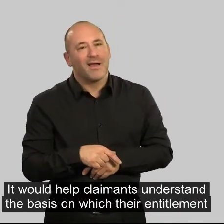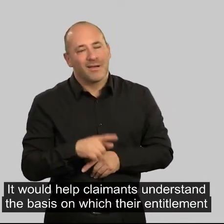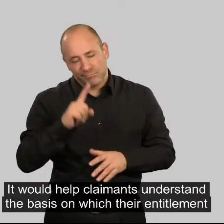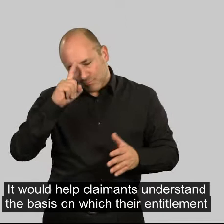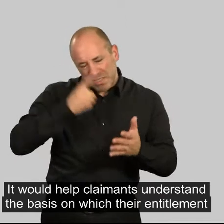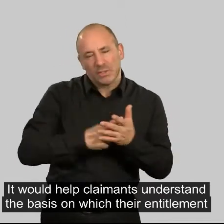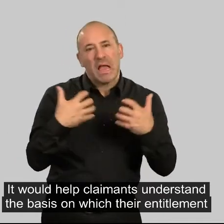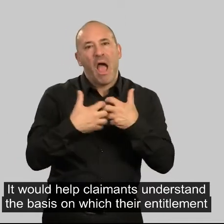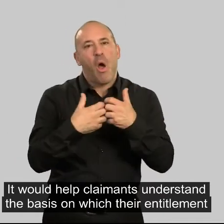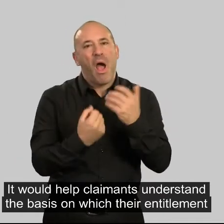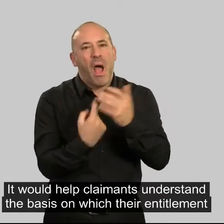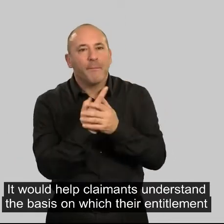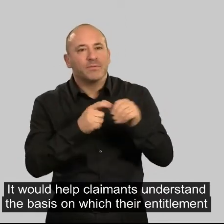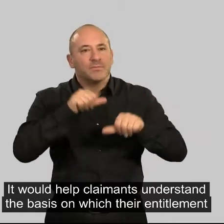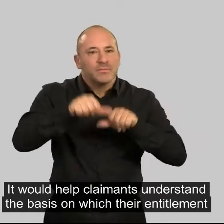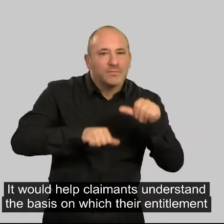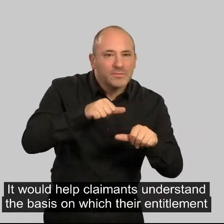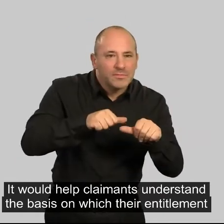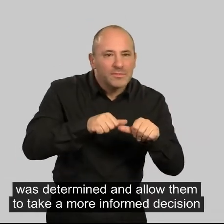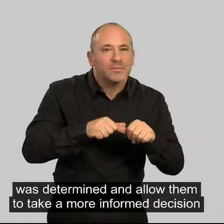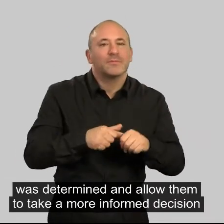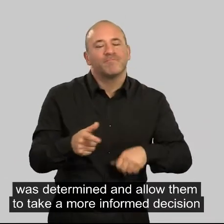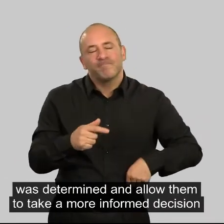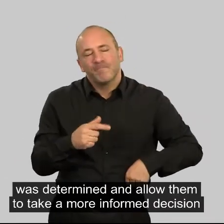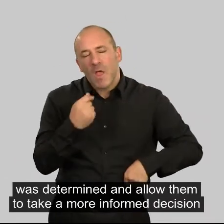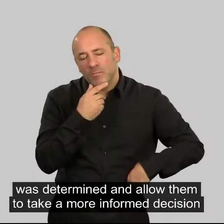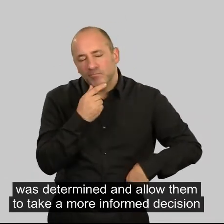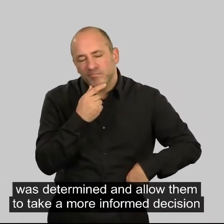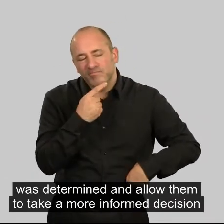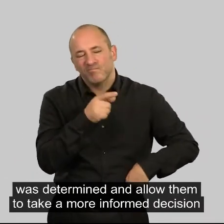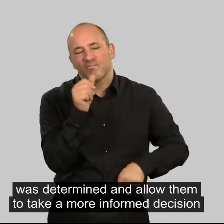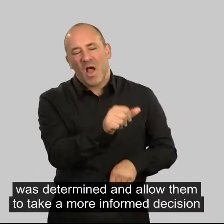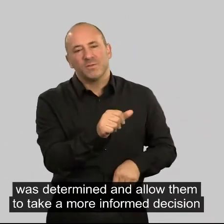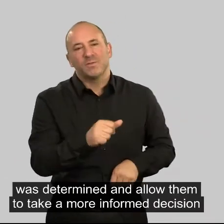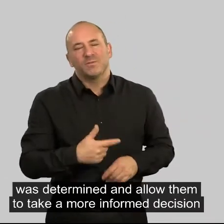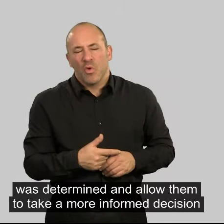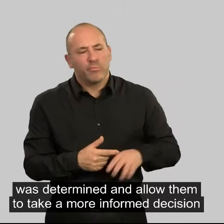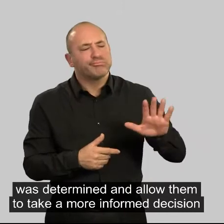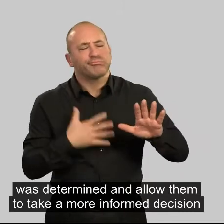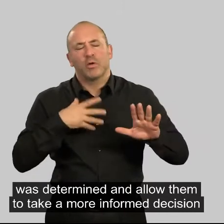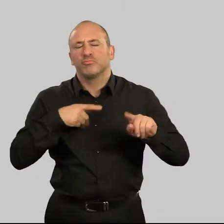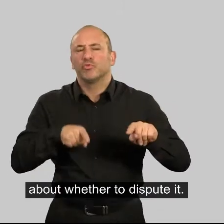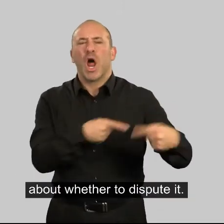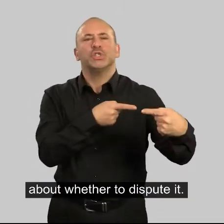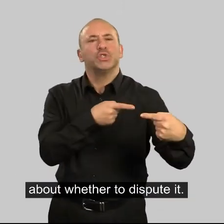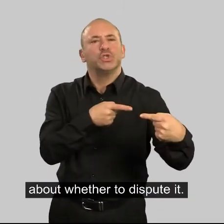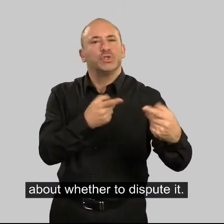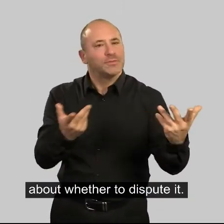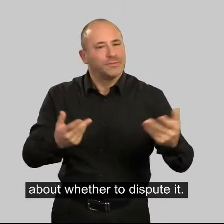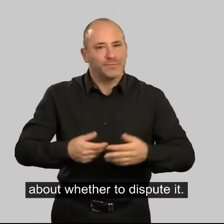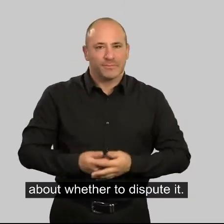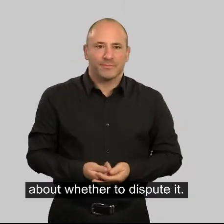on which their entitlement was determined and allow them to take a more informed decision about whether to dispute